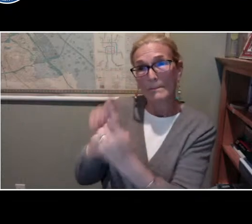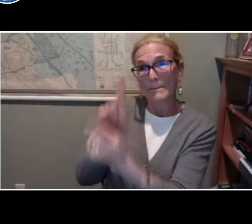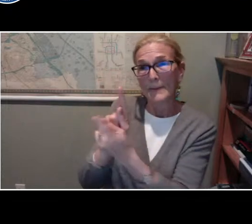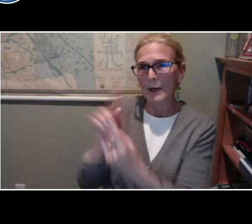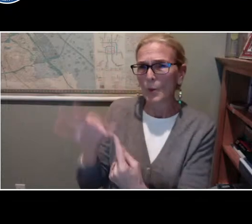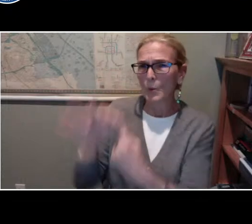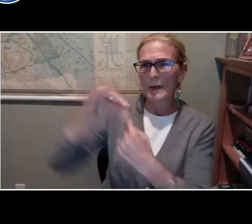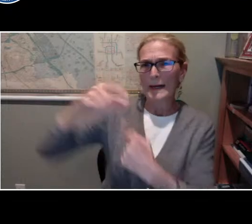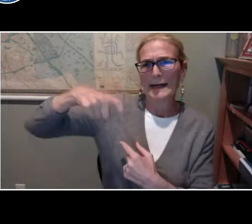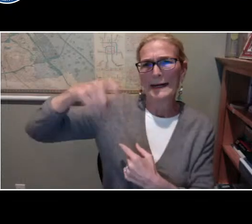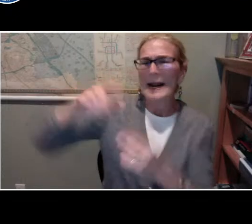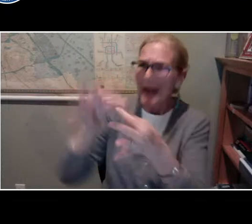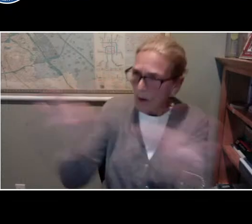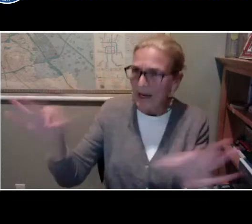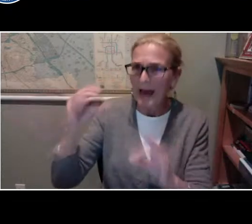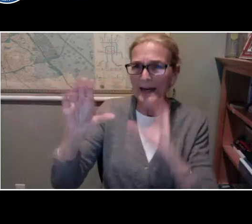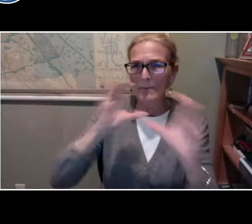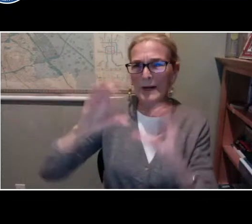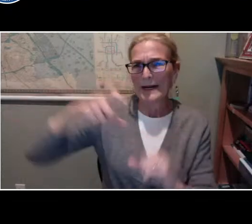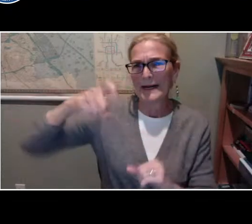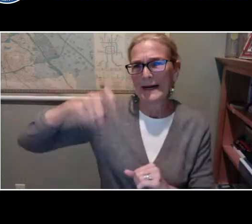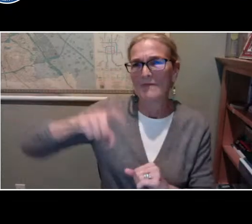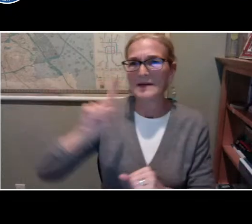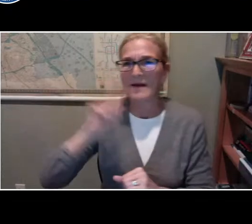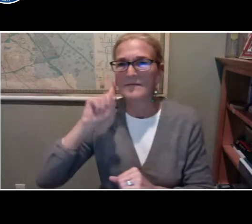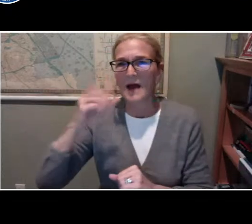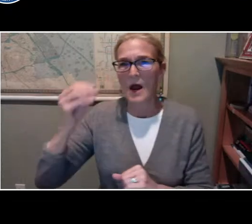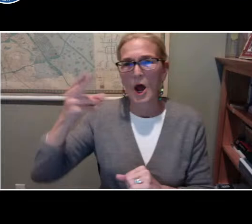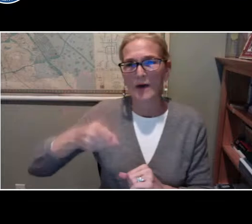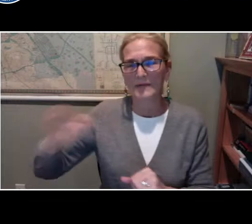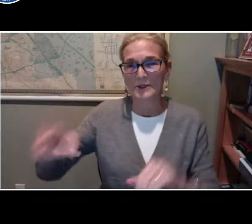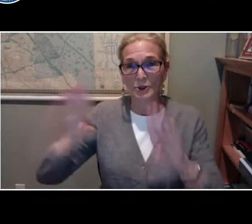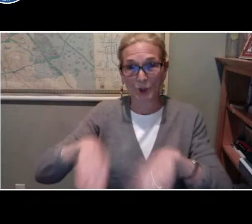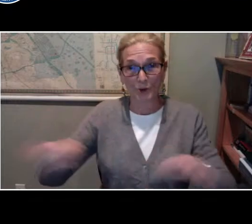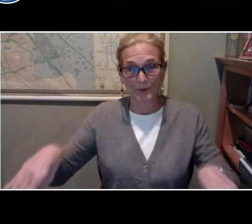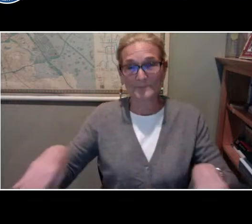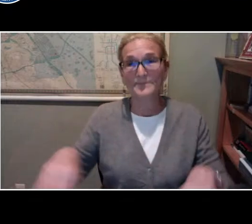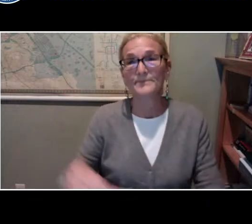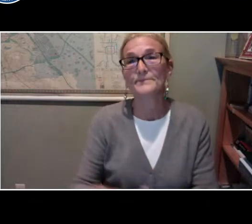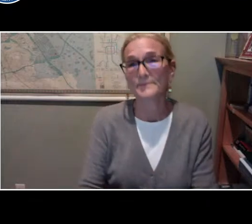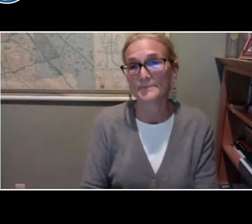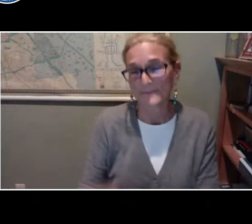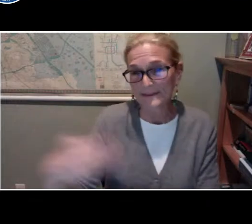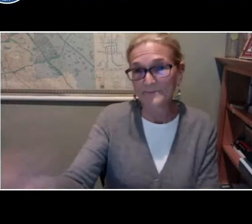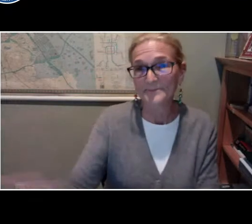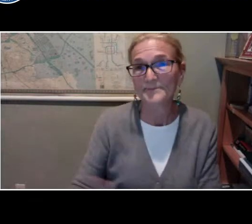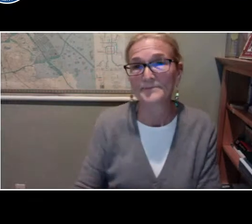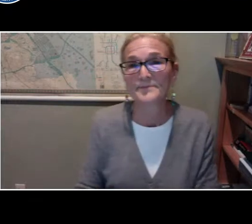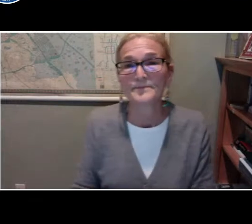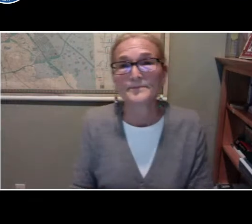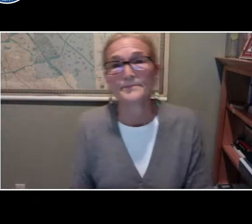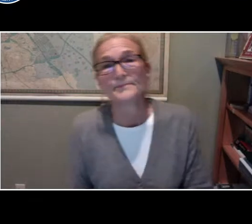which offer programs specifically designed to meet the unique language and communication needs of deaf and hard of hearing children.